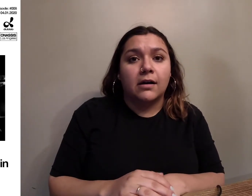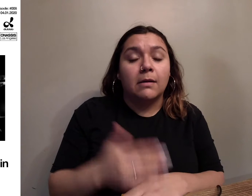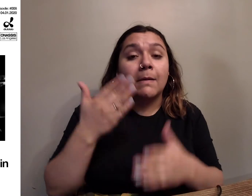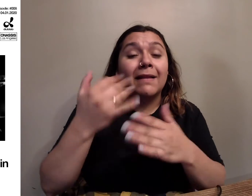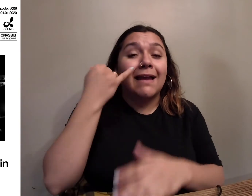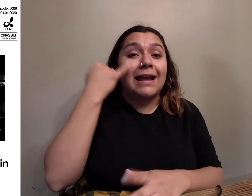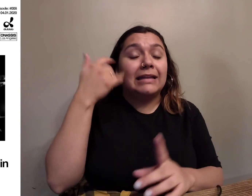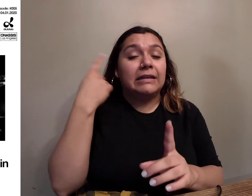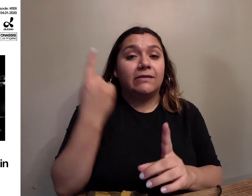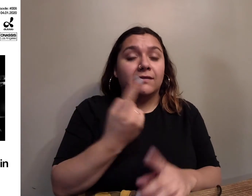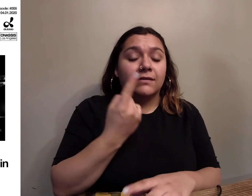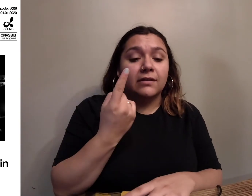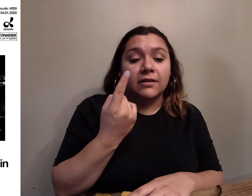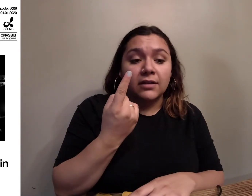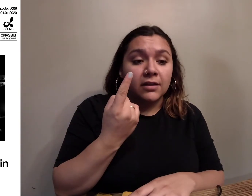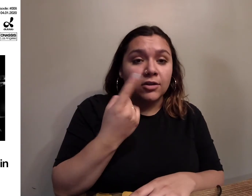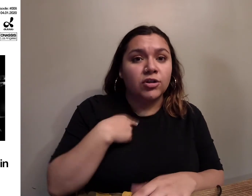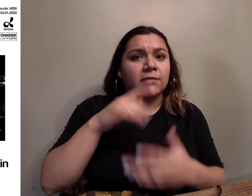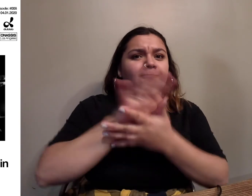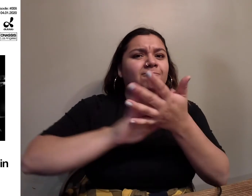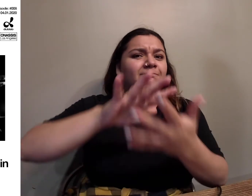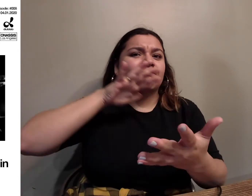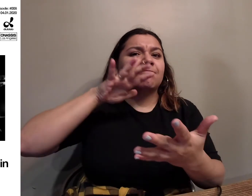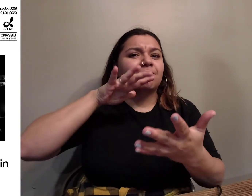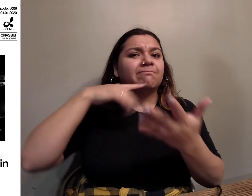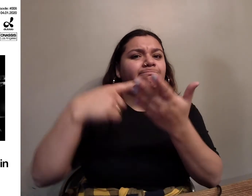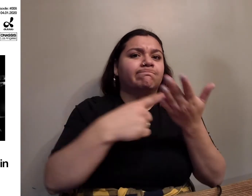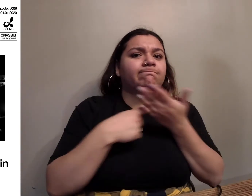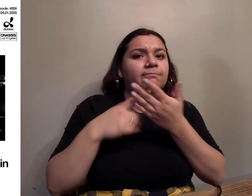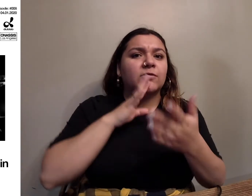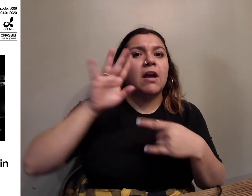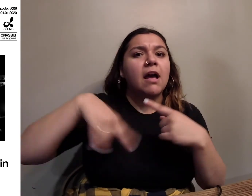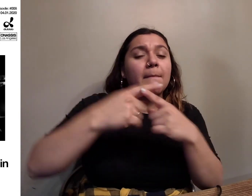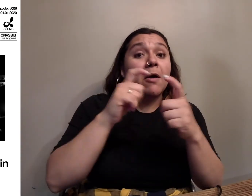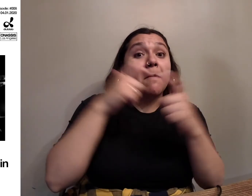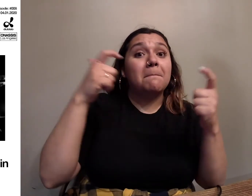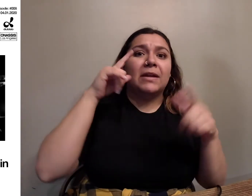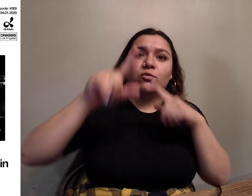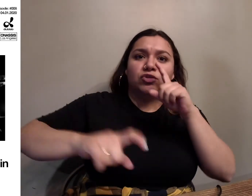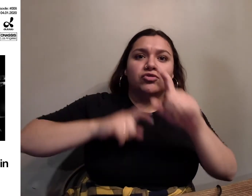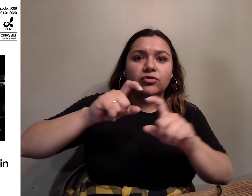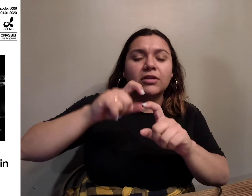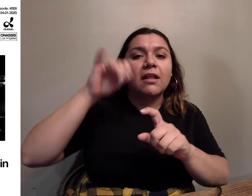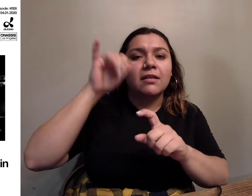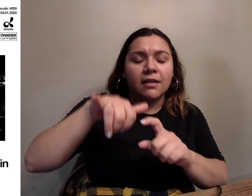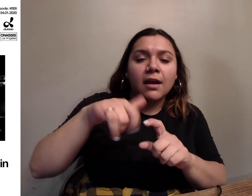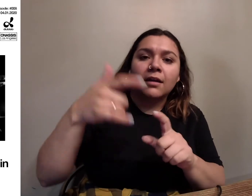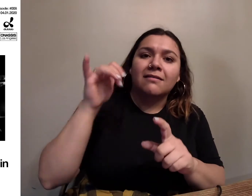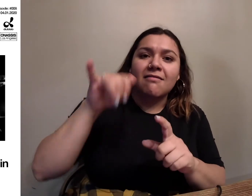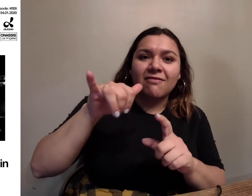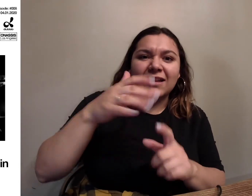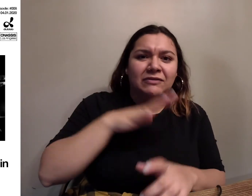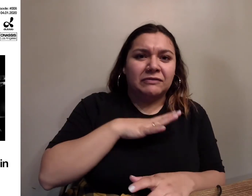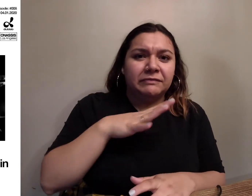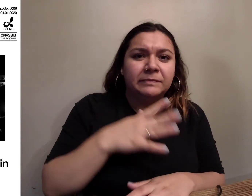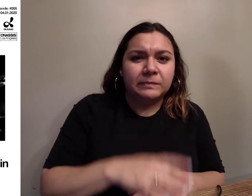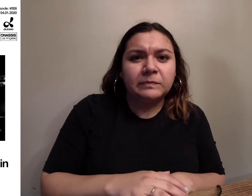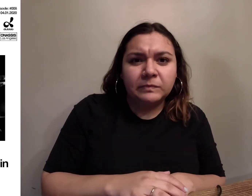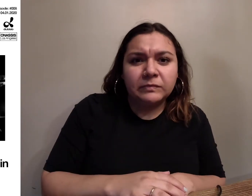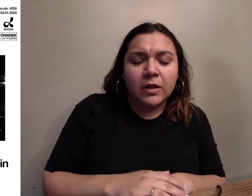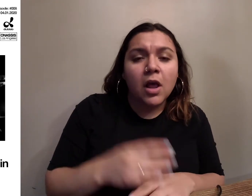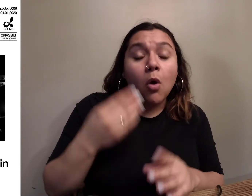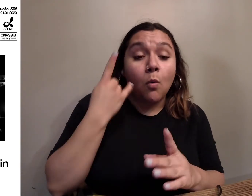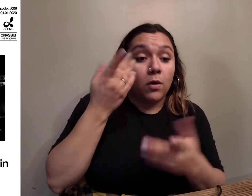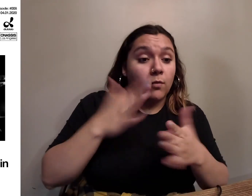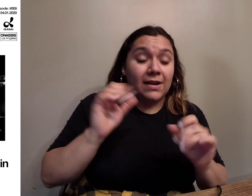the idea of philosophy as a kind of abstract discourse that deals with big general questions. I mean, that's fine, and that's one way